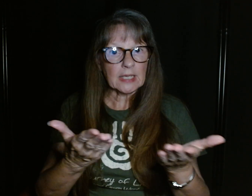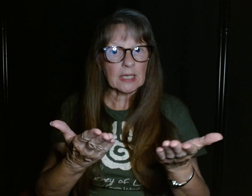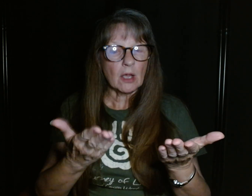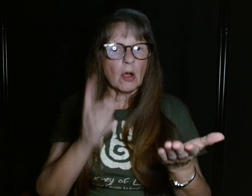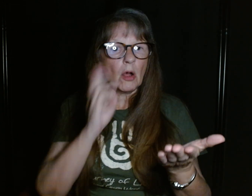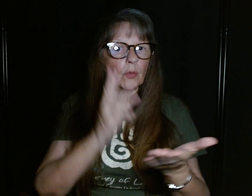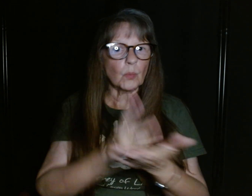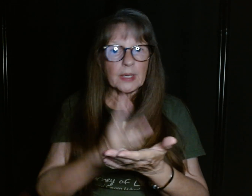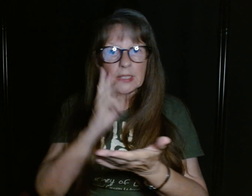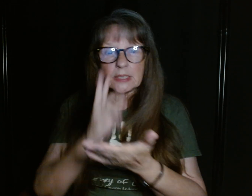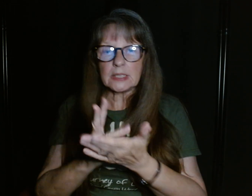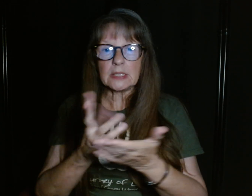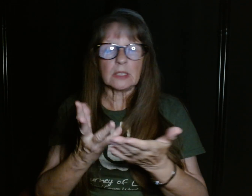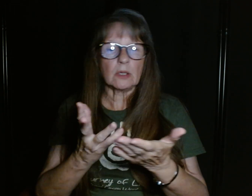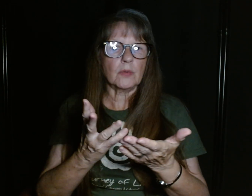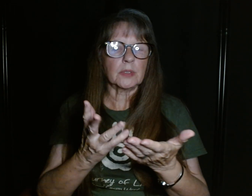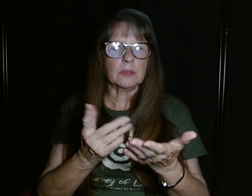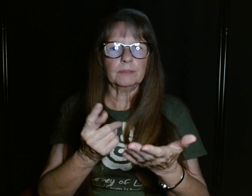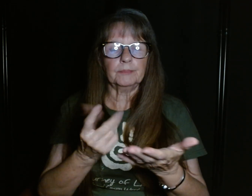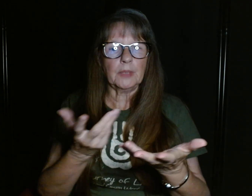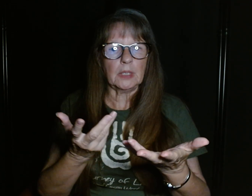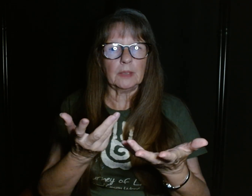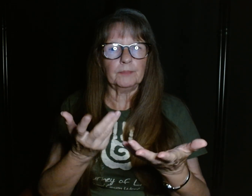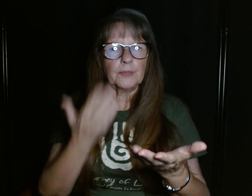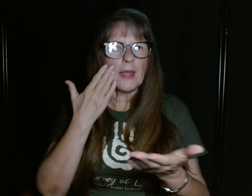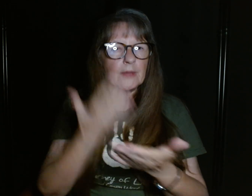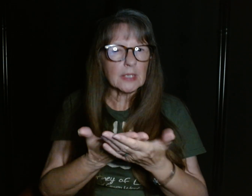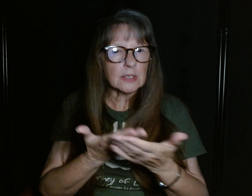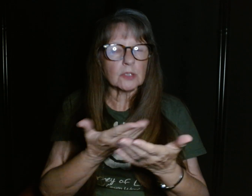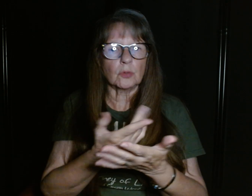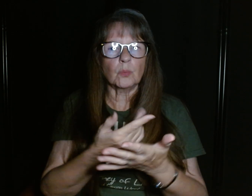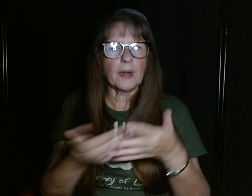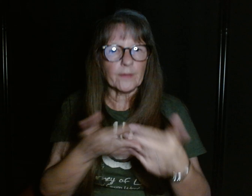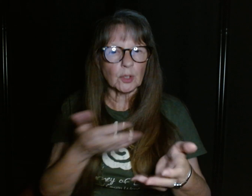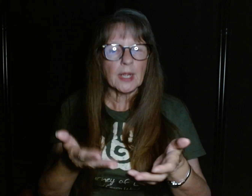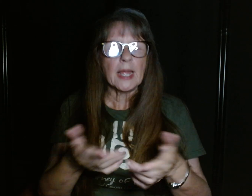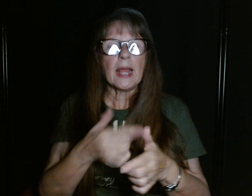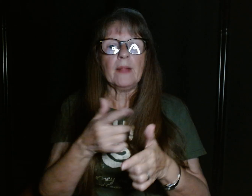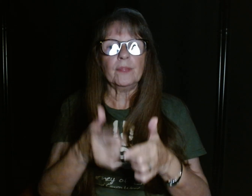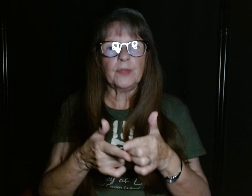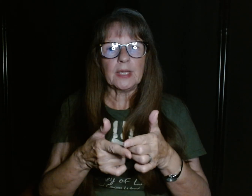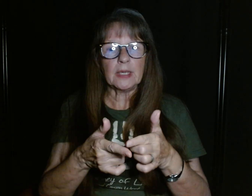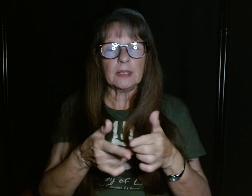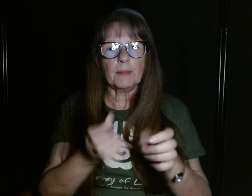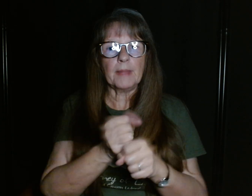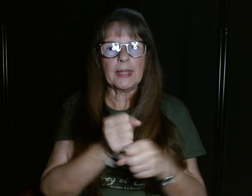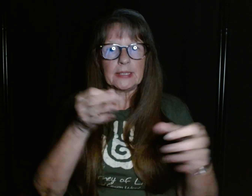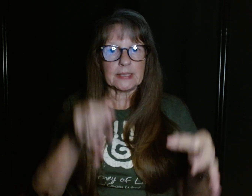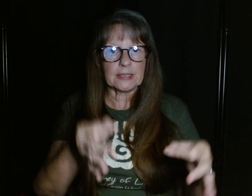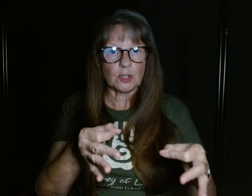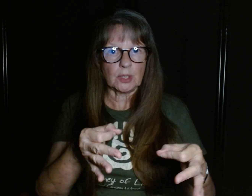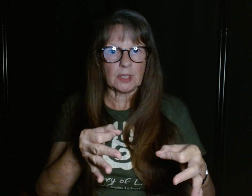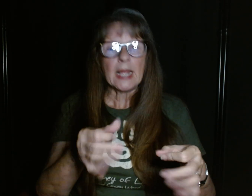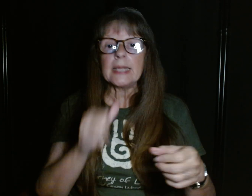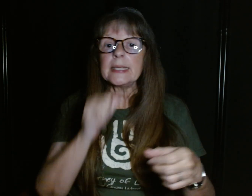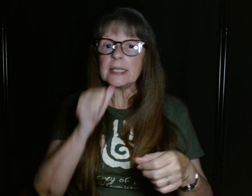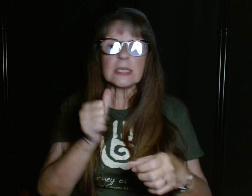everything, all the witnesses and all the evidence or whatever, and then make a decision. Does